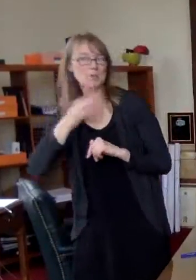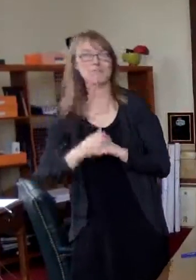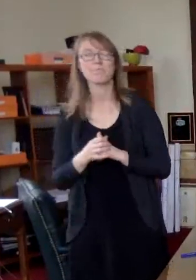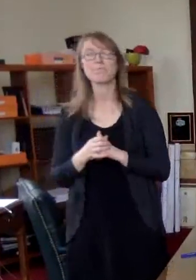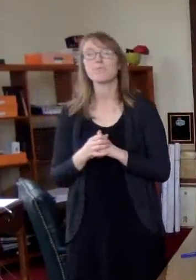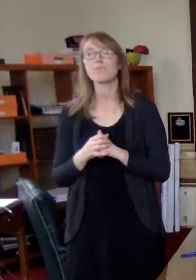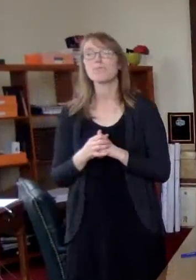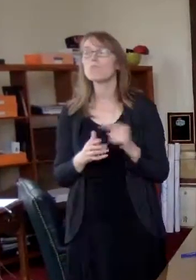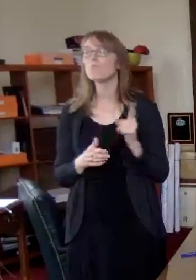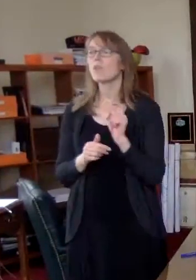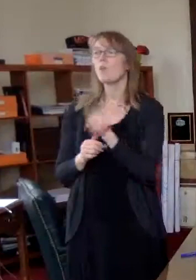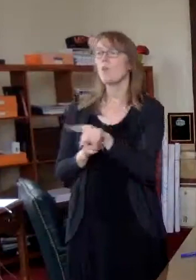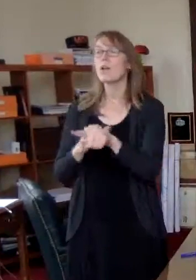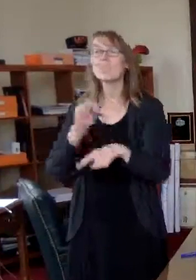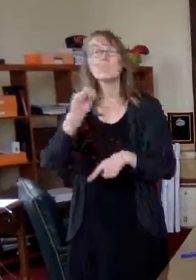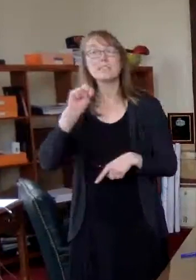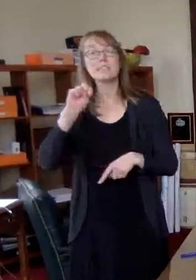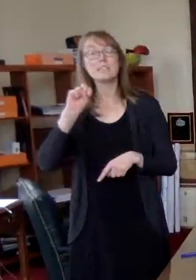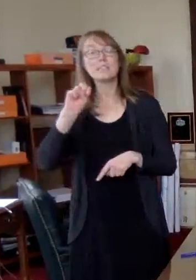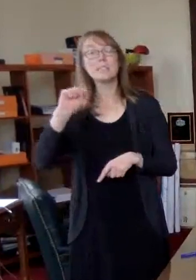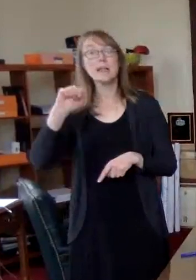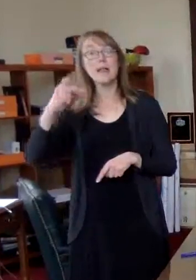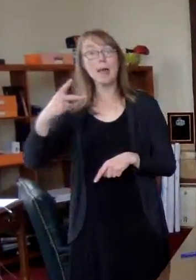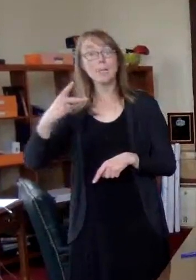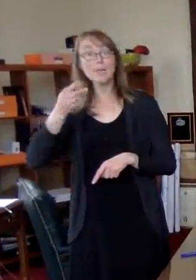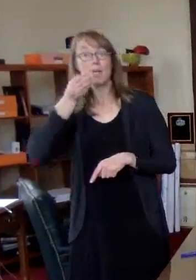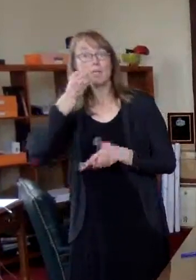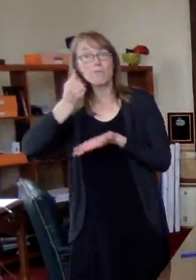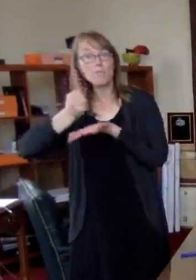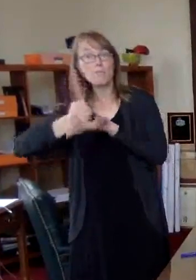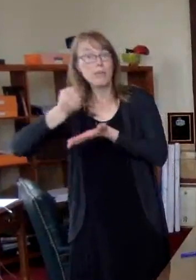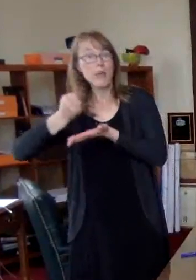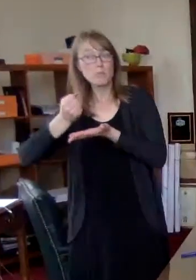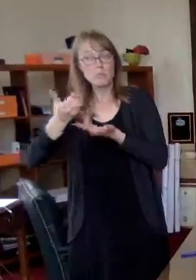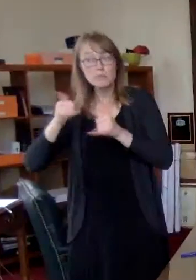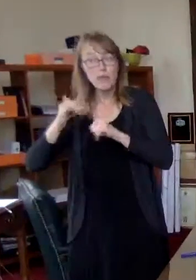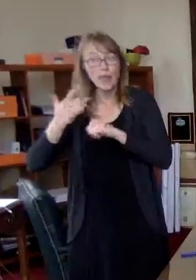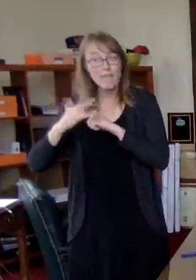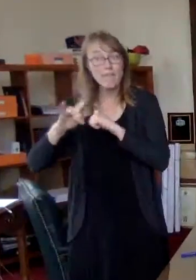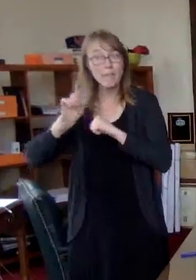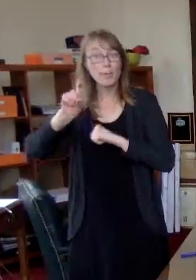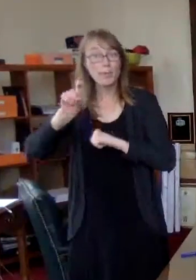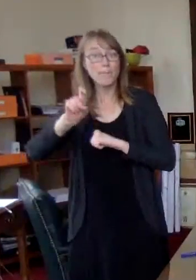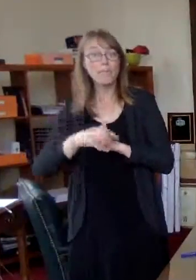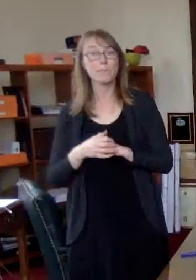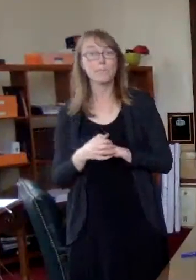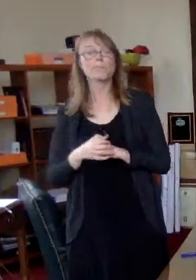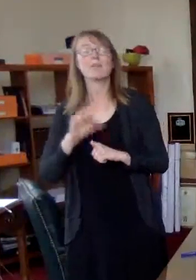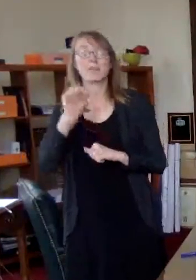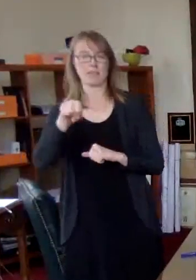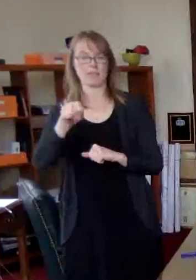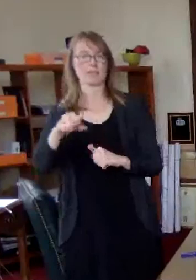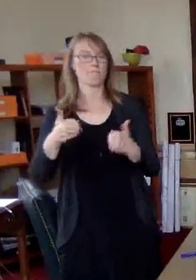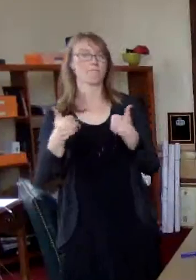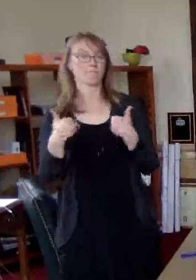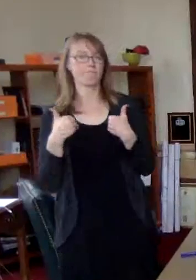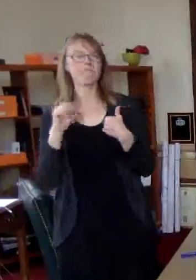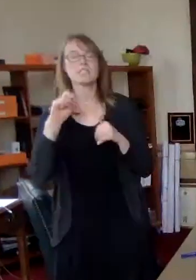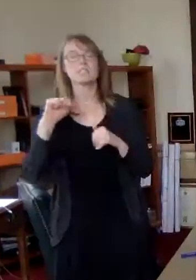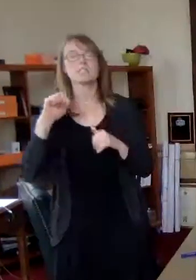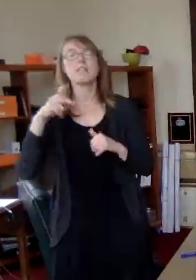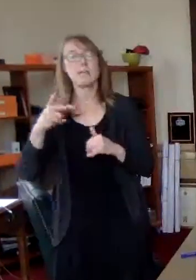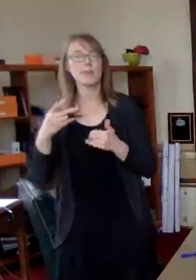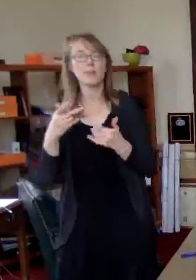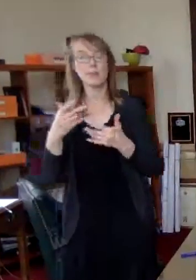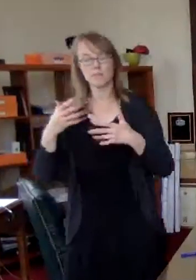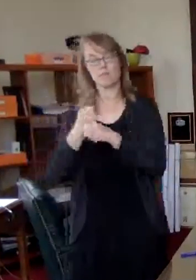during COVID-19? Is the state still funding that, and what Yes. resources are available for people who might need food? Yes. So SNAP